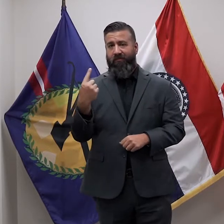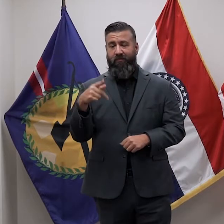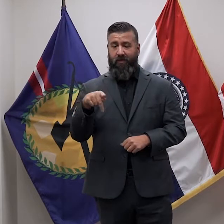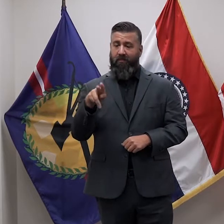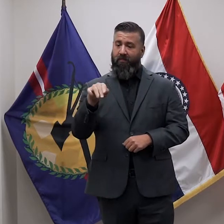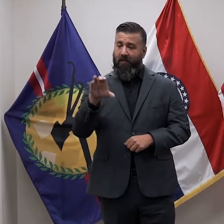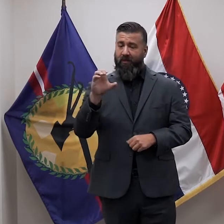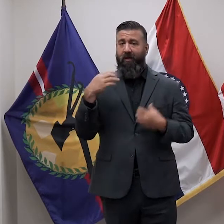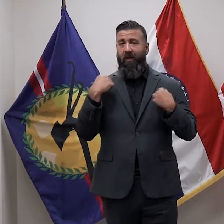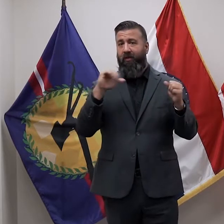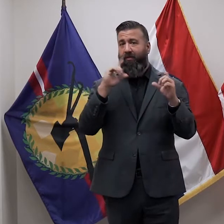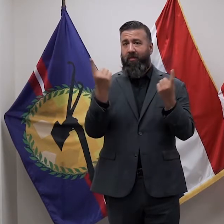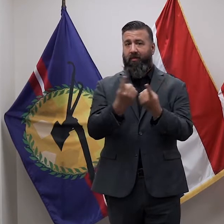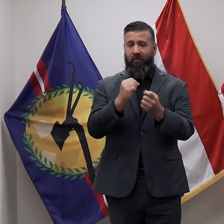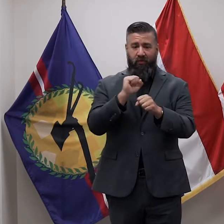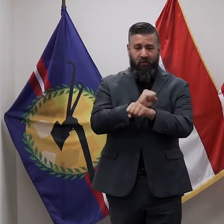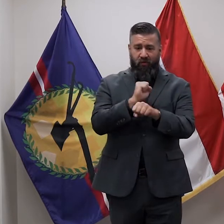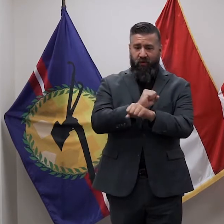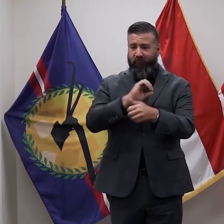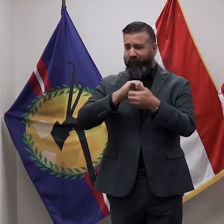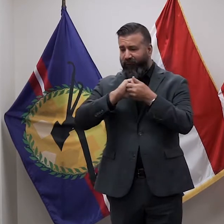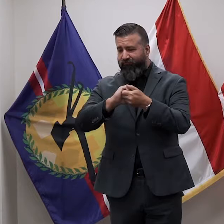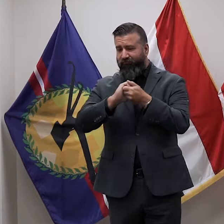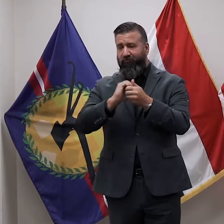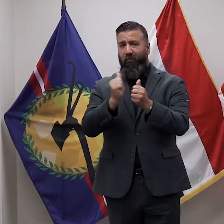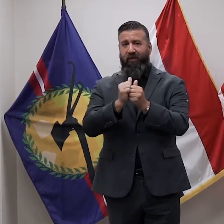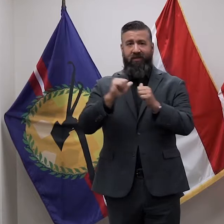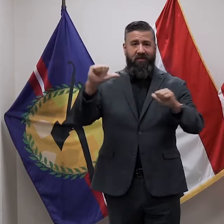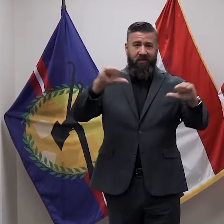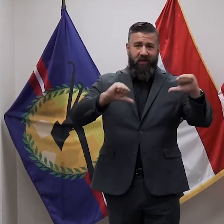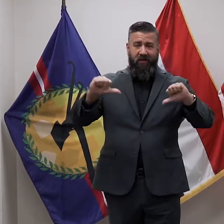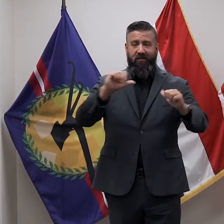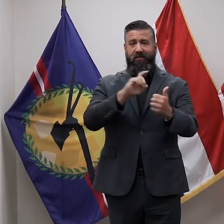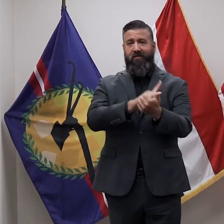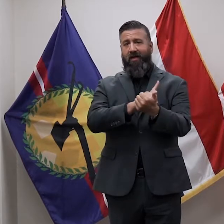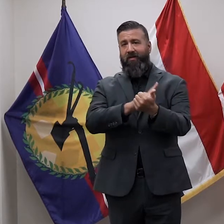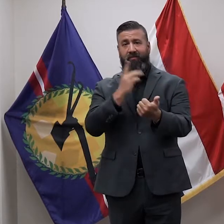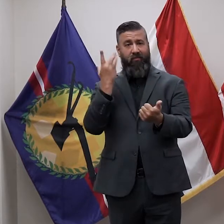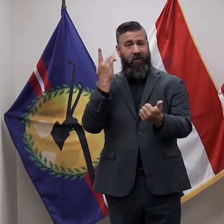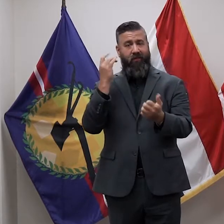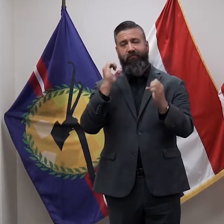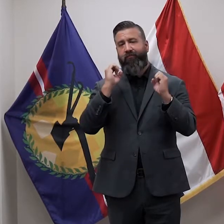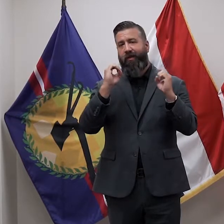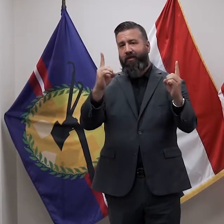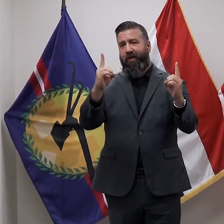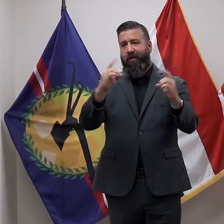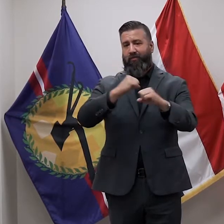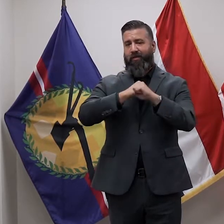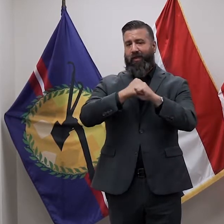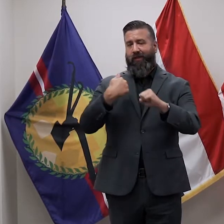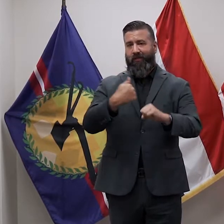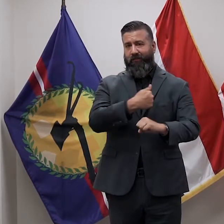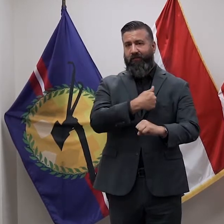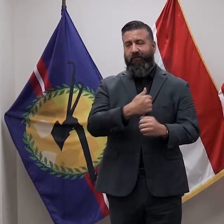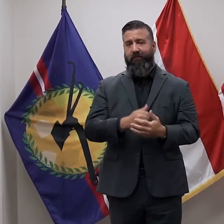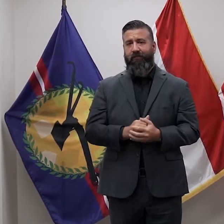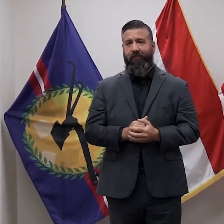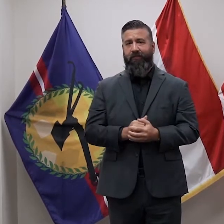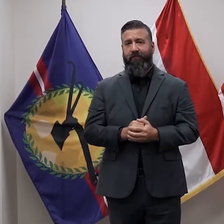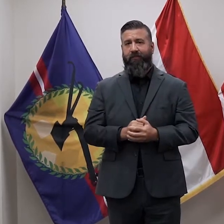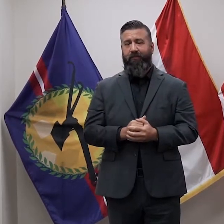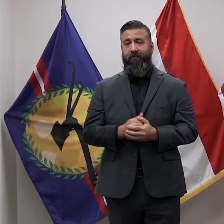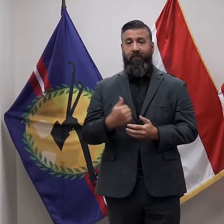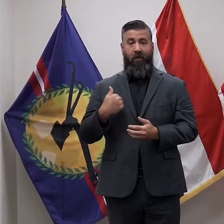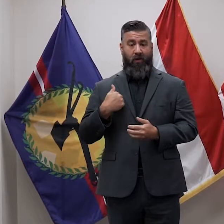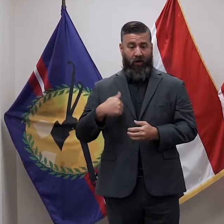worked tirelessly with public health experts to educate and to protect us from harm. And our